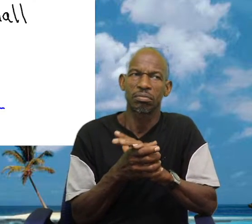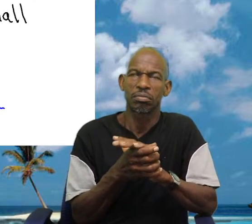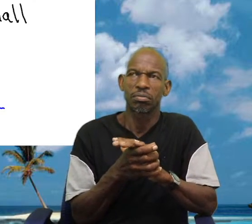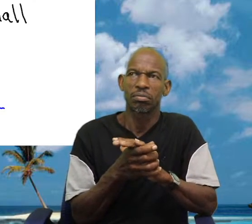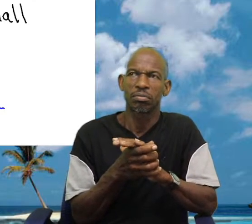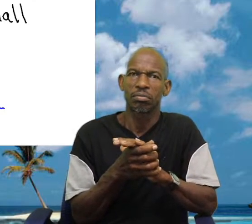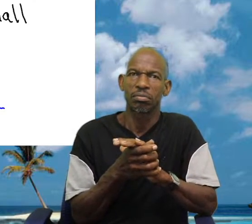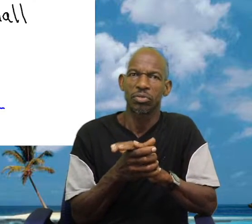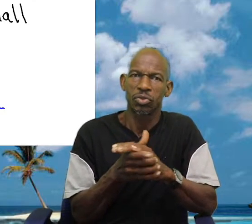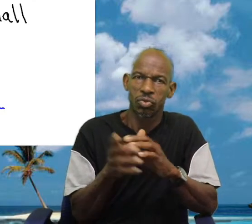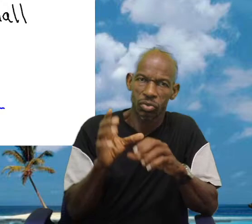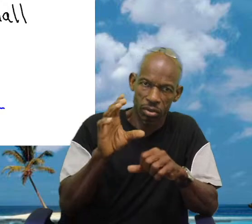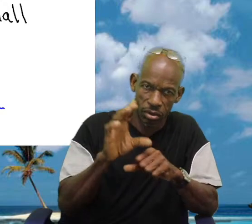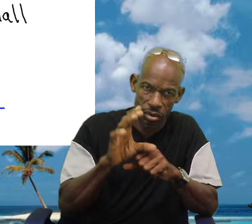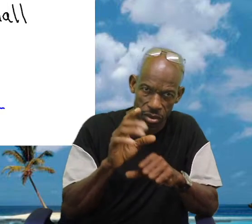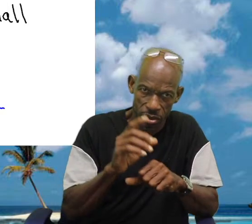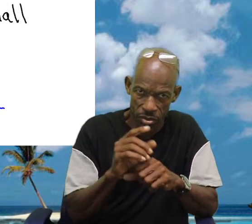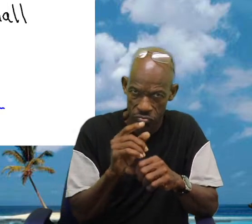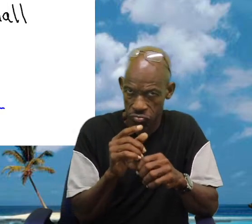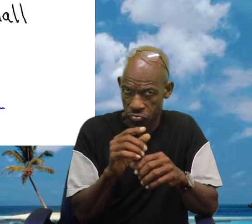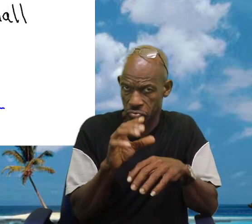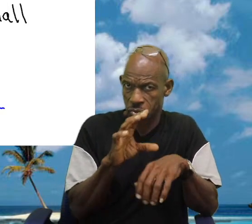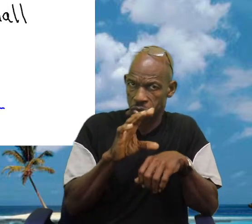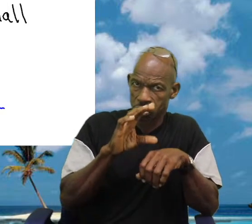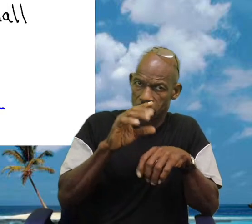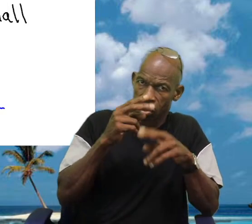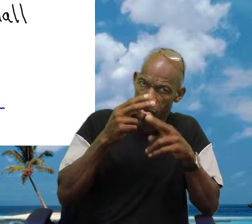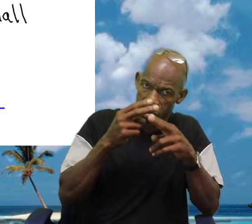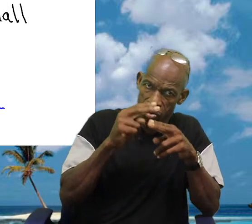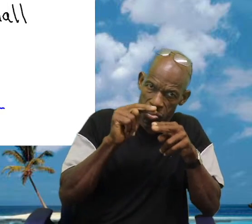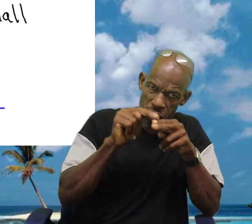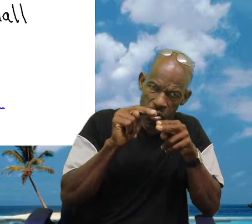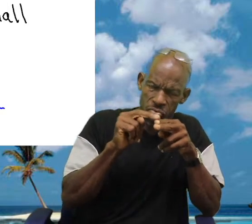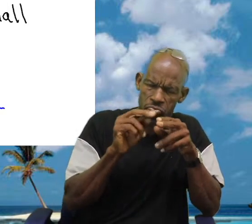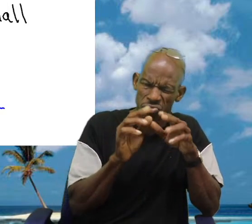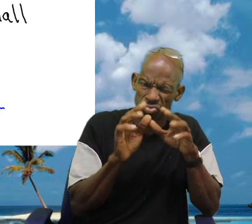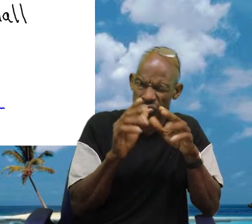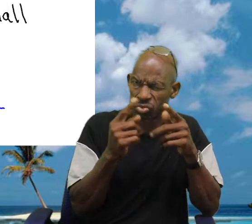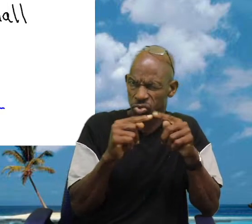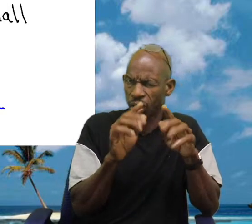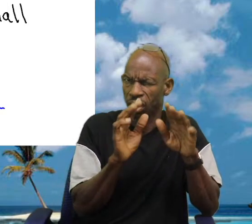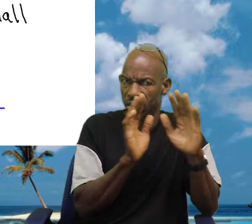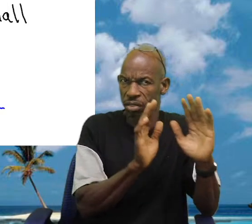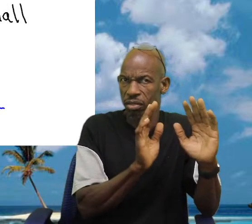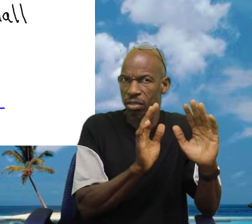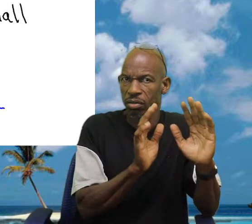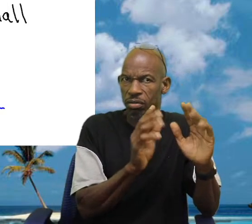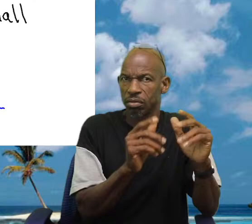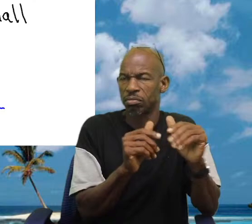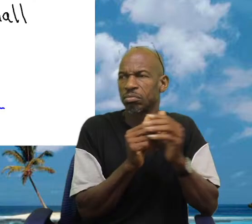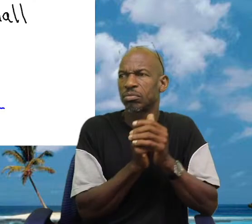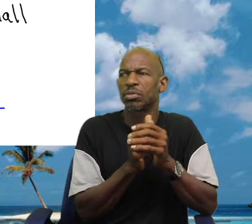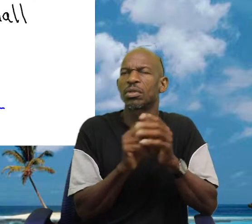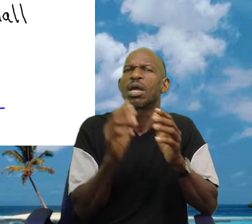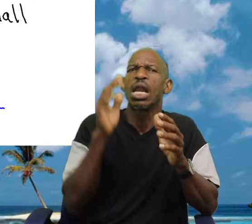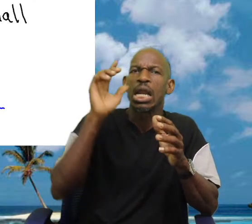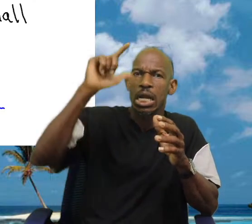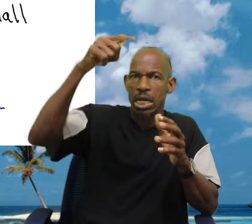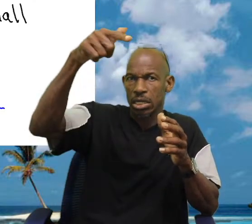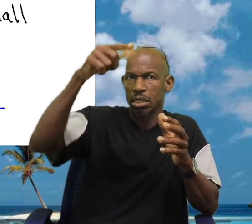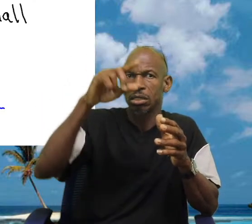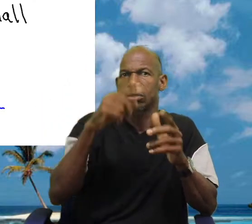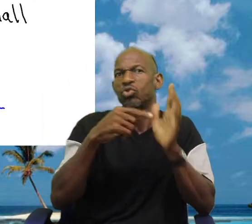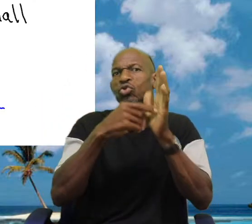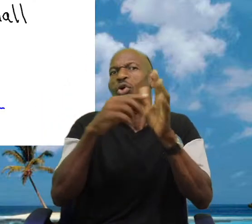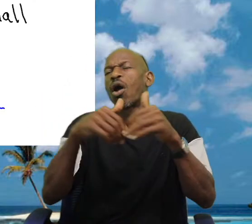church is usually known to be a noun, you cannot put it, you cannot change it up like that, how I change up